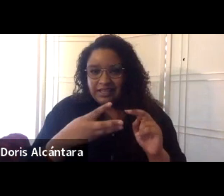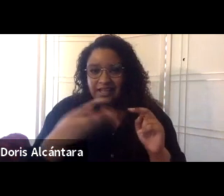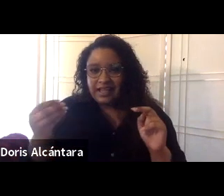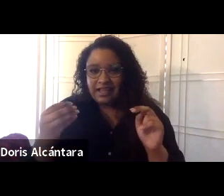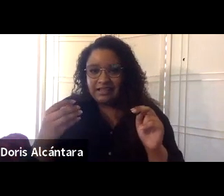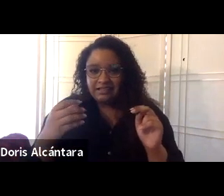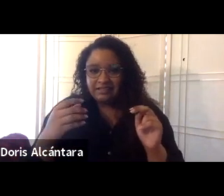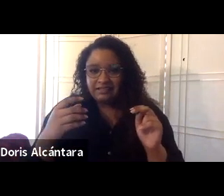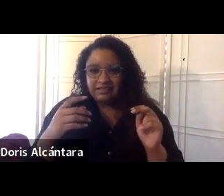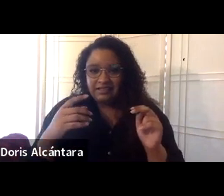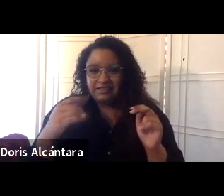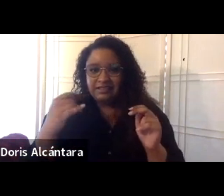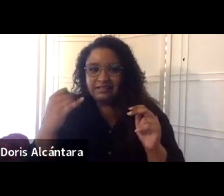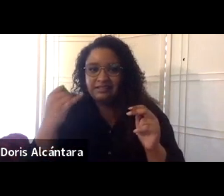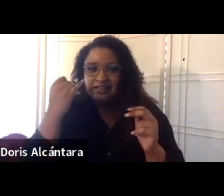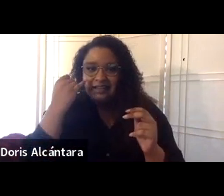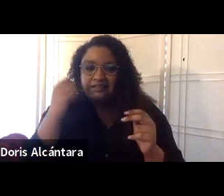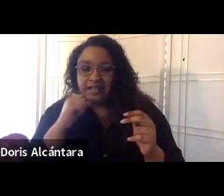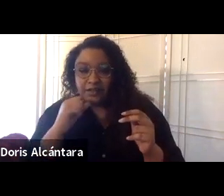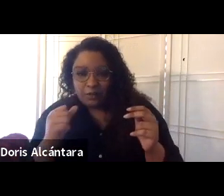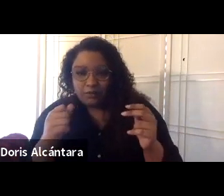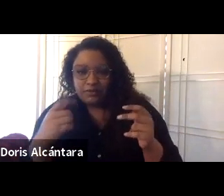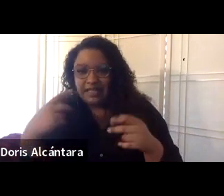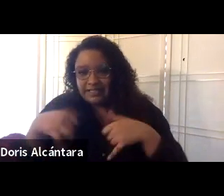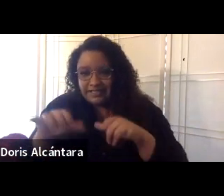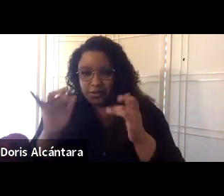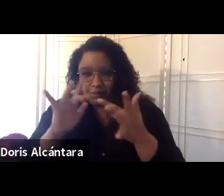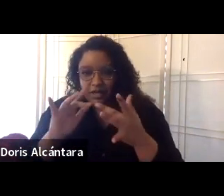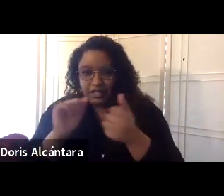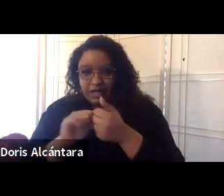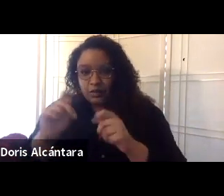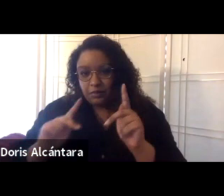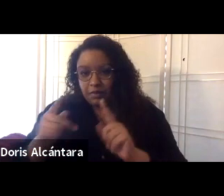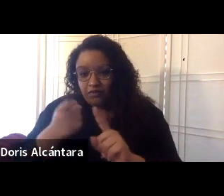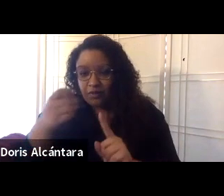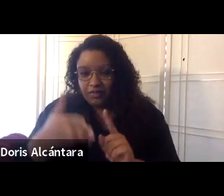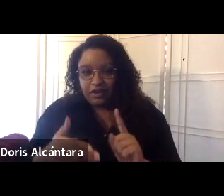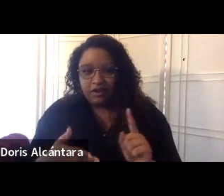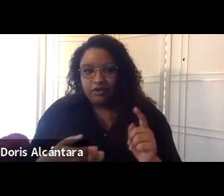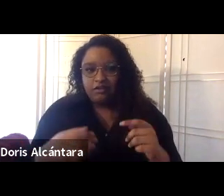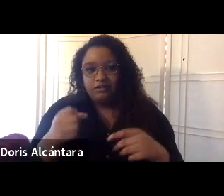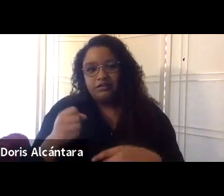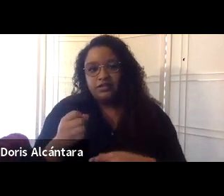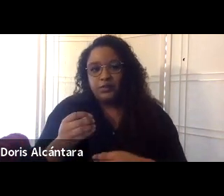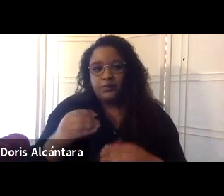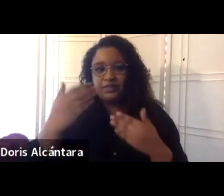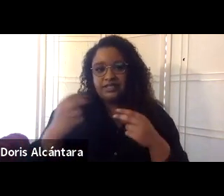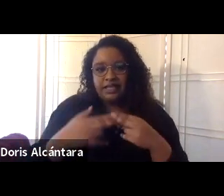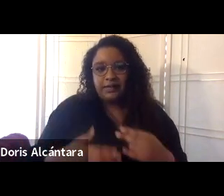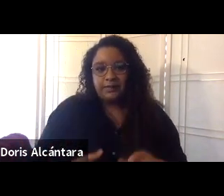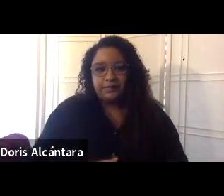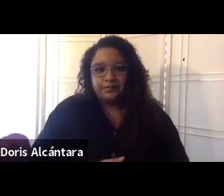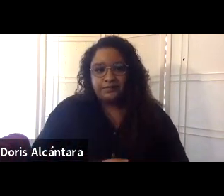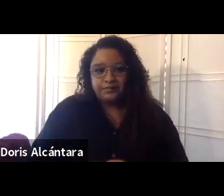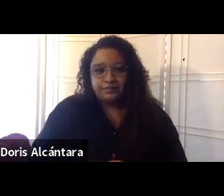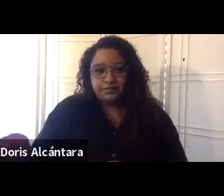I am able to still communicate and stay in touch with the people that I met there. And even if I don't get to visit